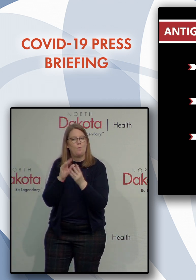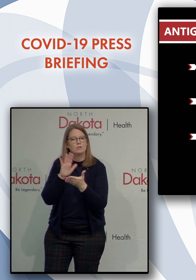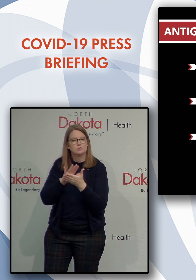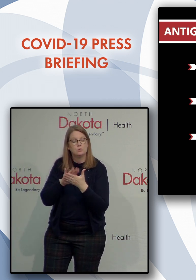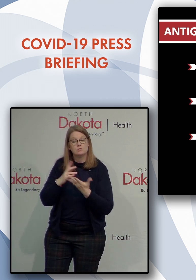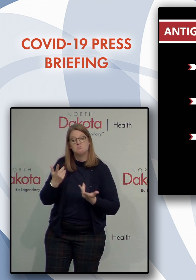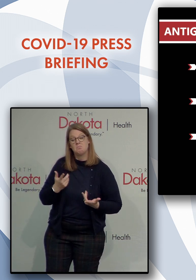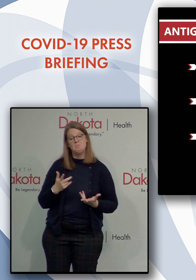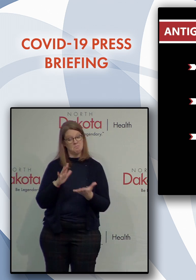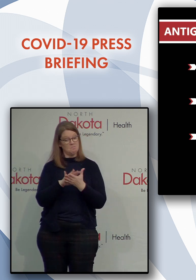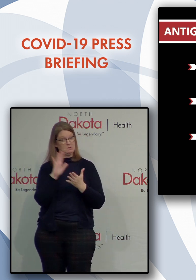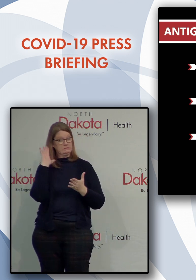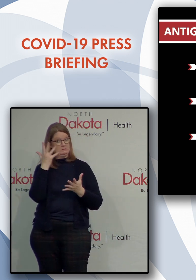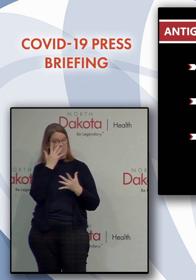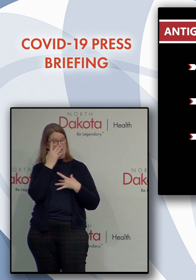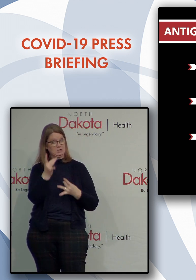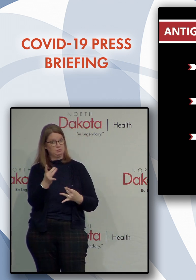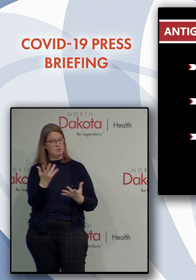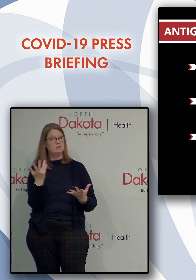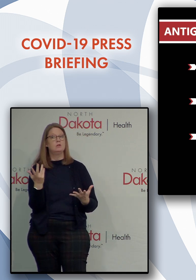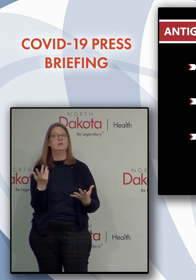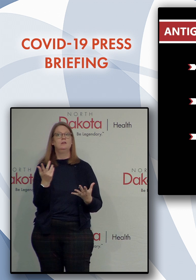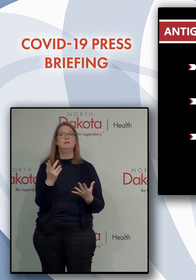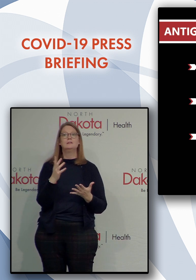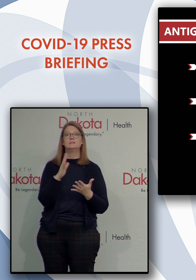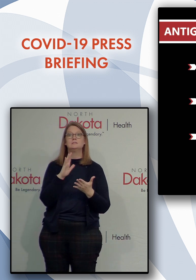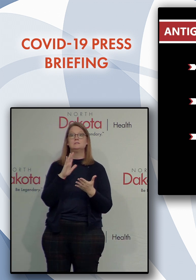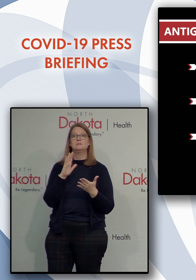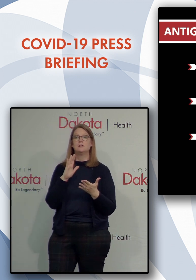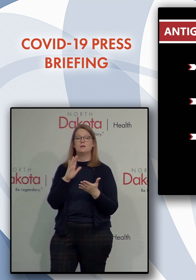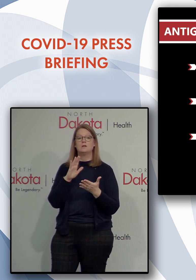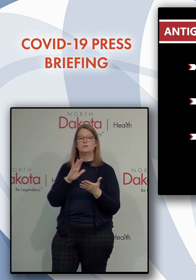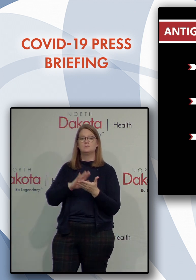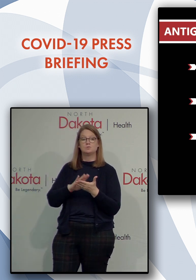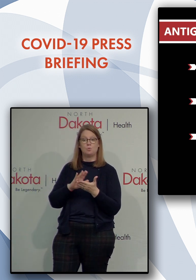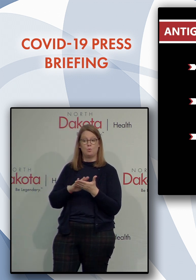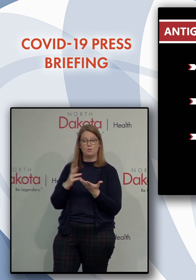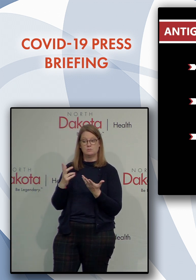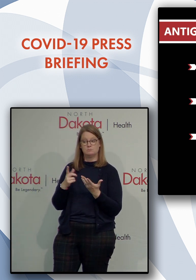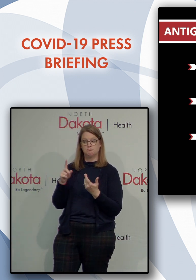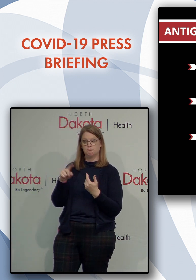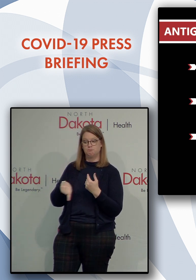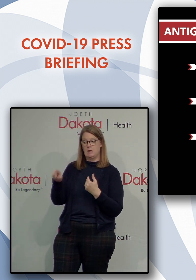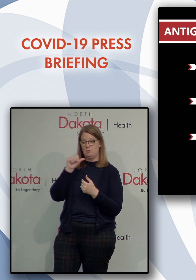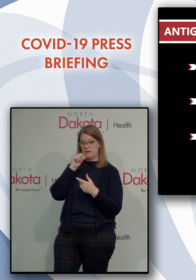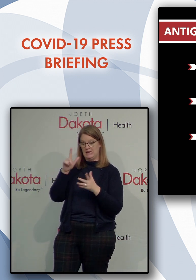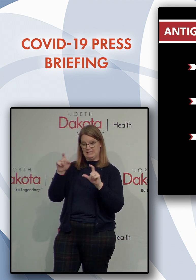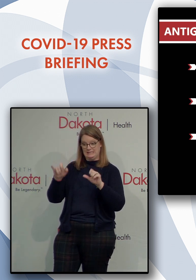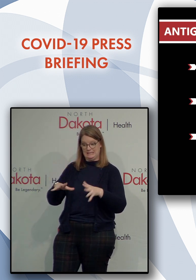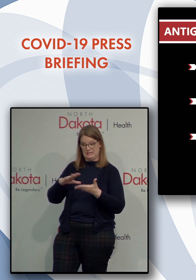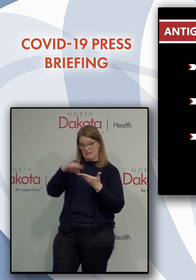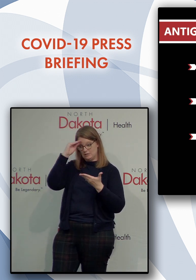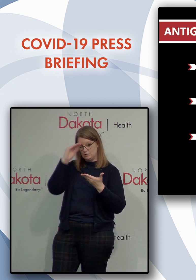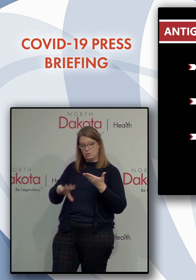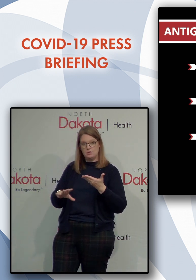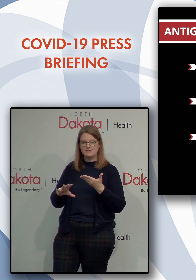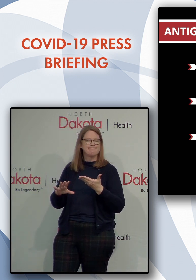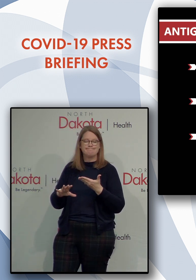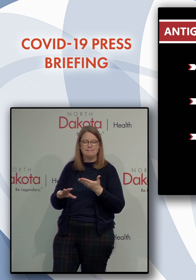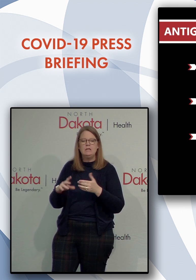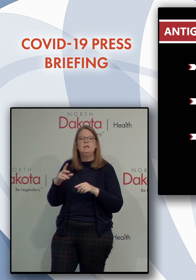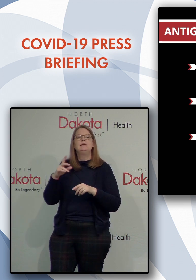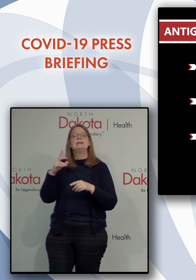schools are very interested. This is not, when I say schools, we're not at all testing students. This is about testing